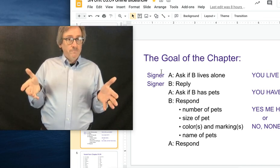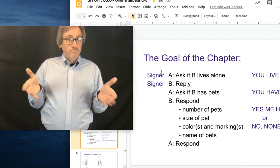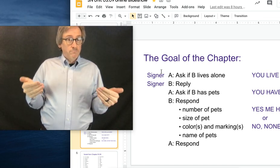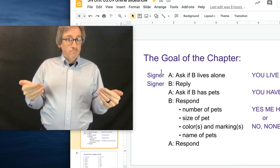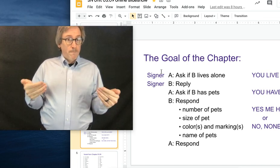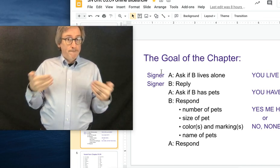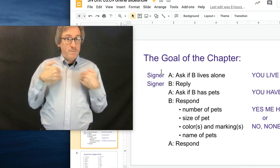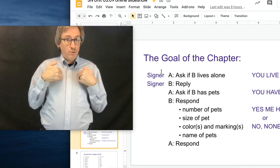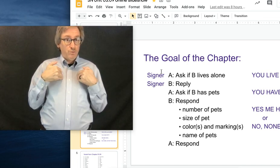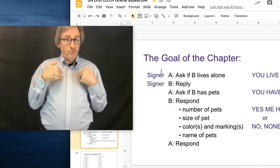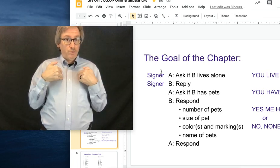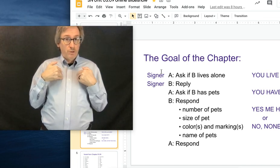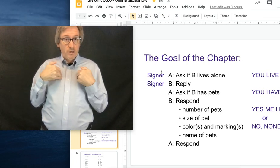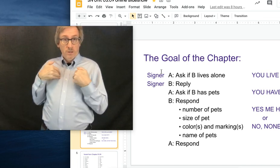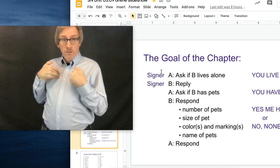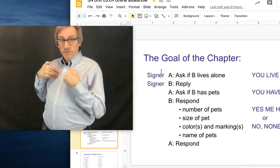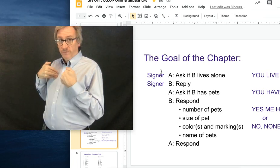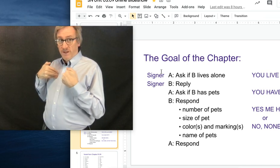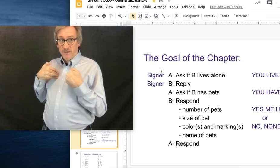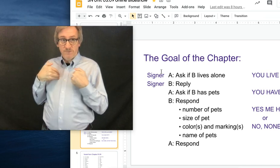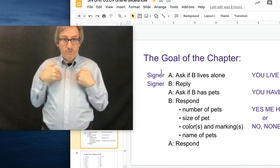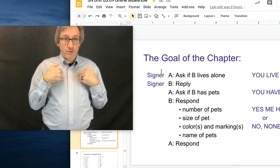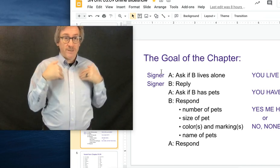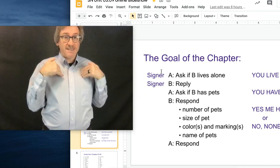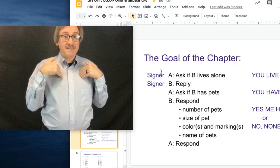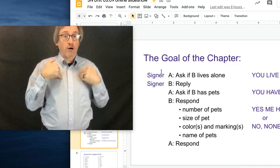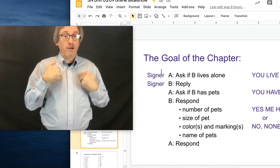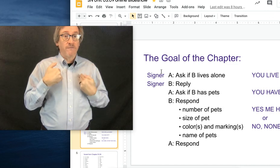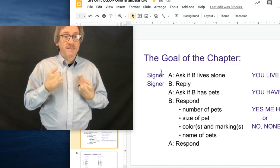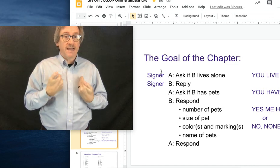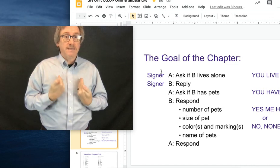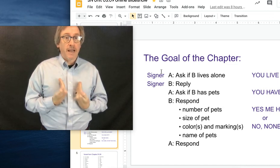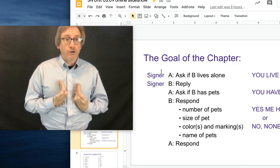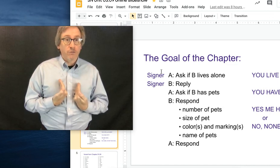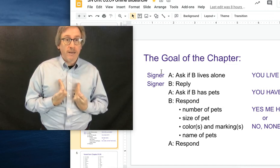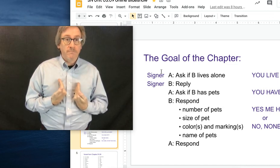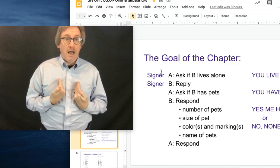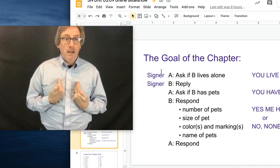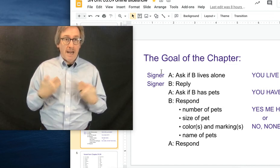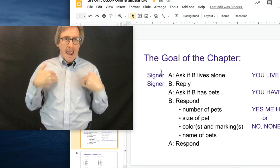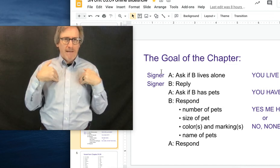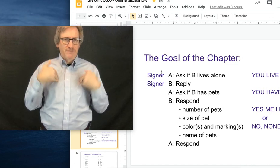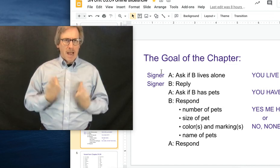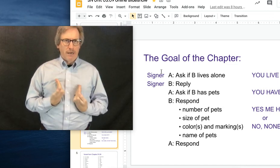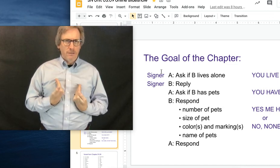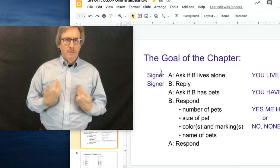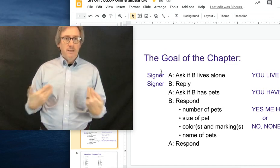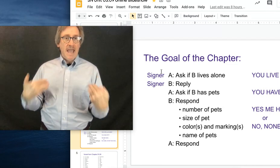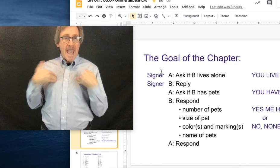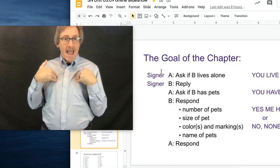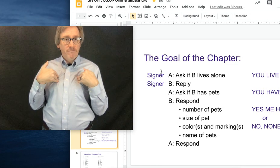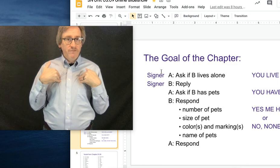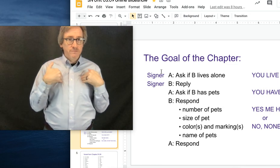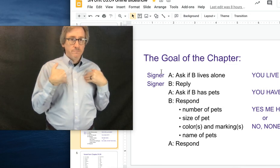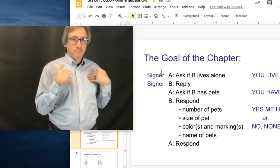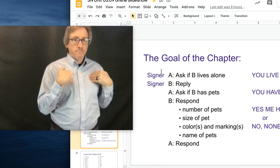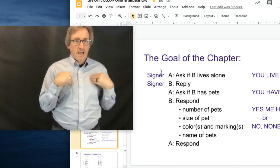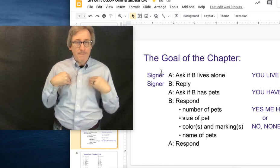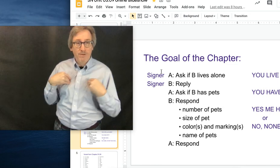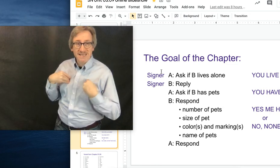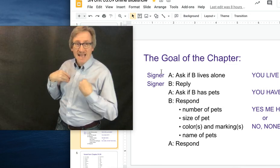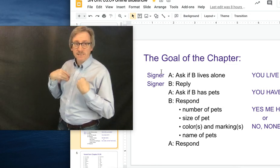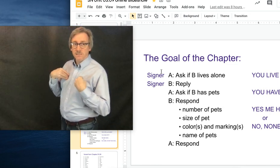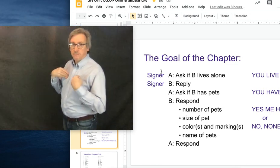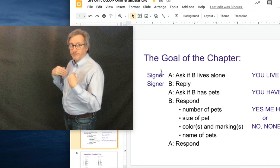Have. Pooh. So we've done this before too. It's the start of the sign tired, right? I have tired. Have.